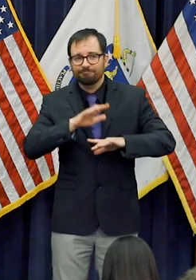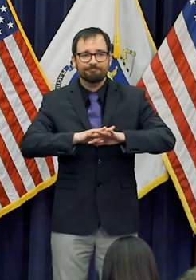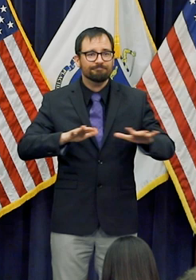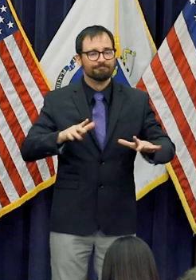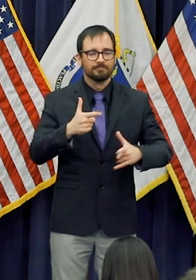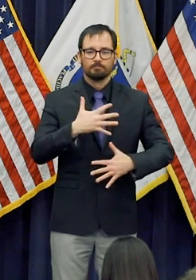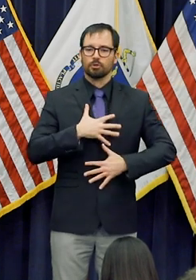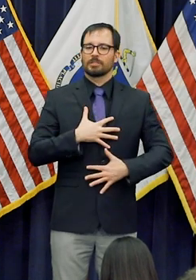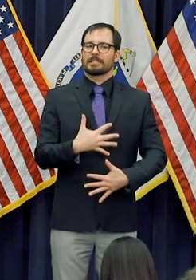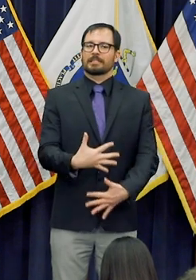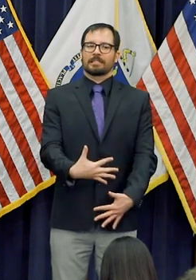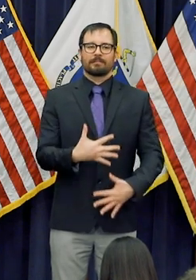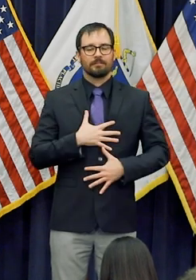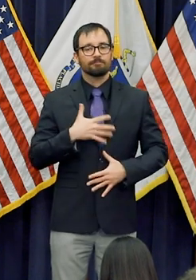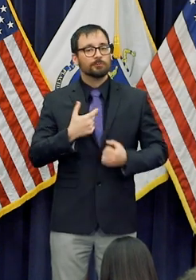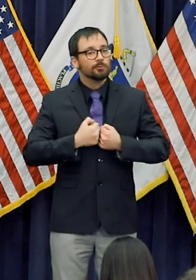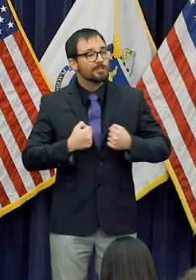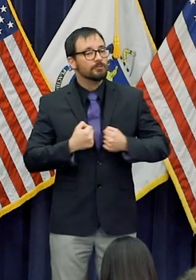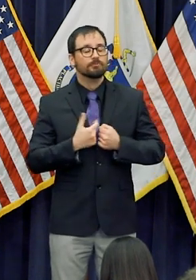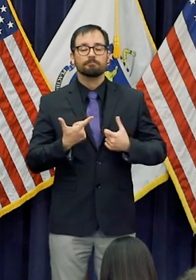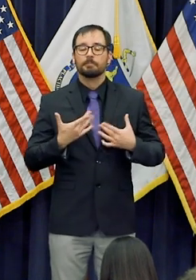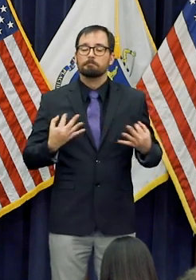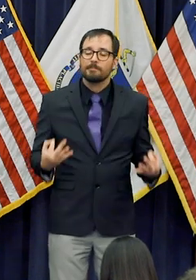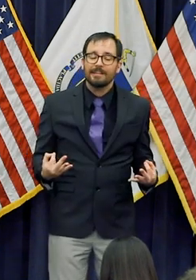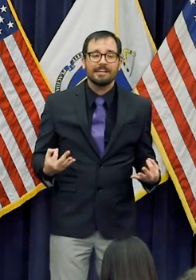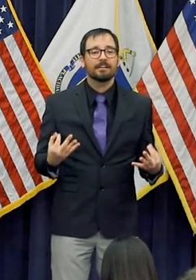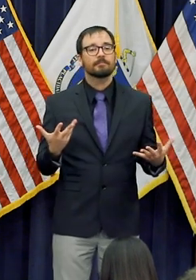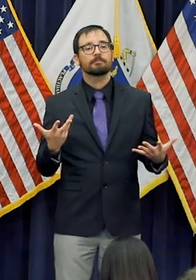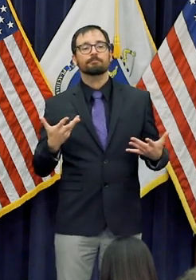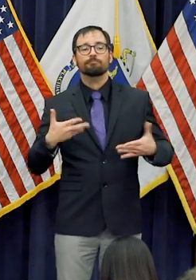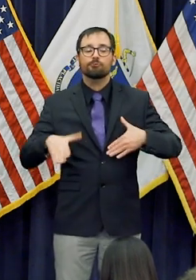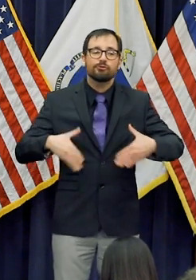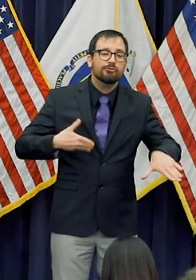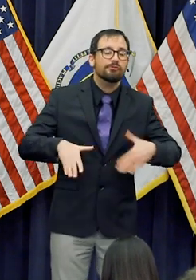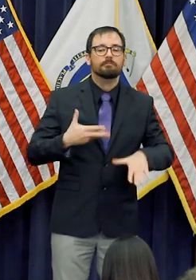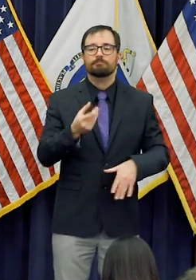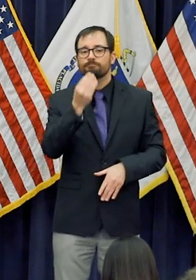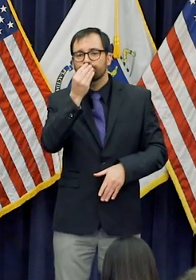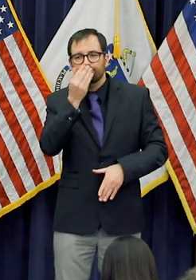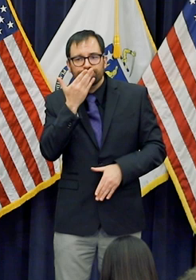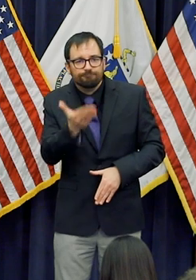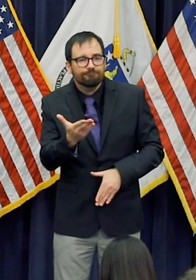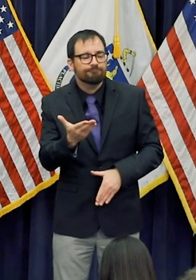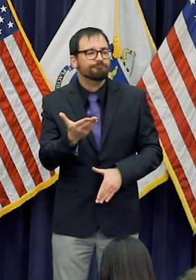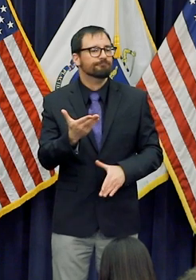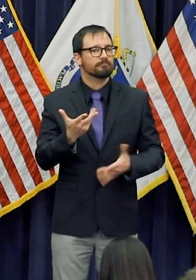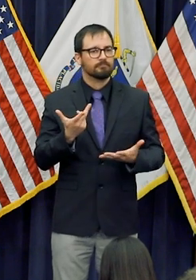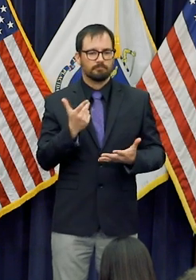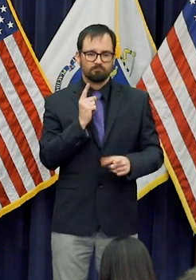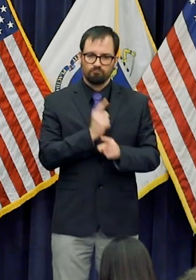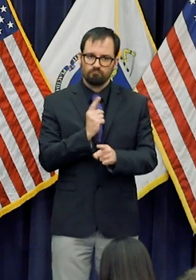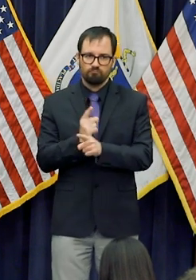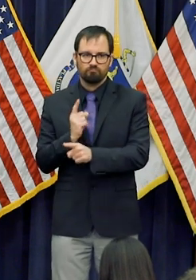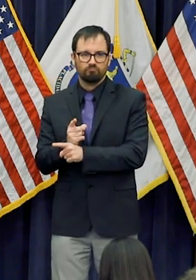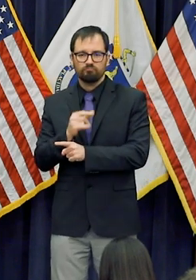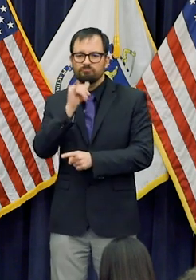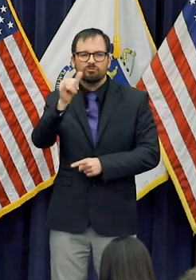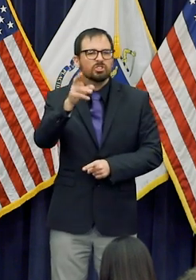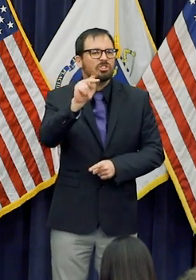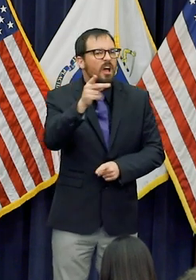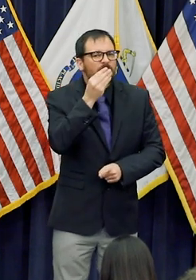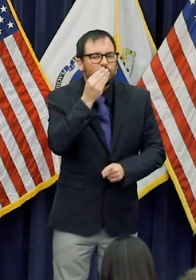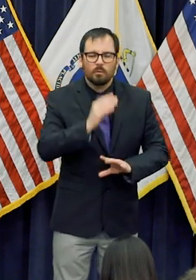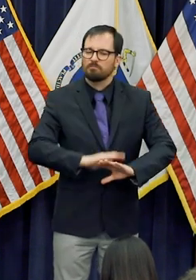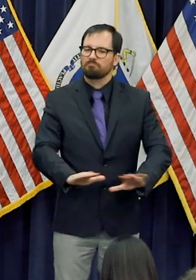Try to eat healthy, well-balanced meals. Exercise or take a walk outside. Yes, you can take a walk outside.